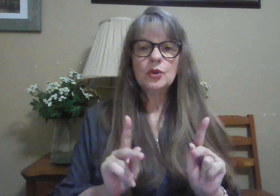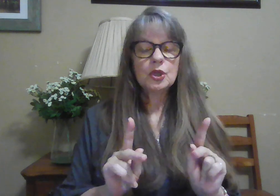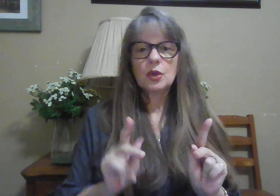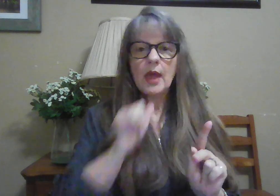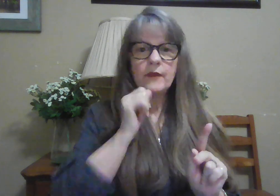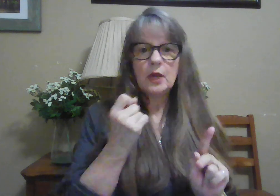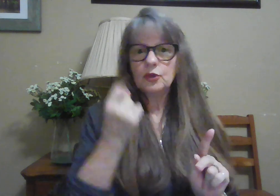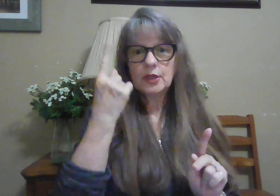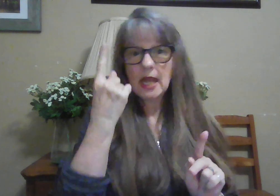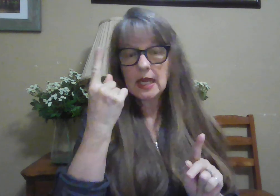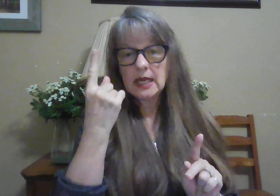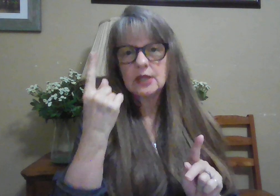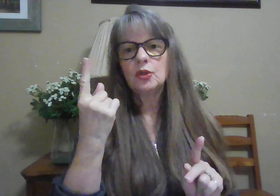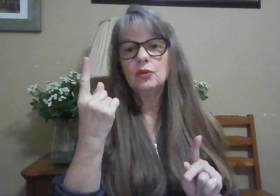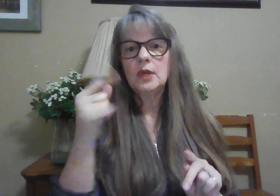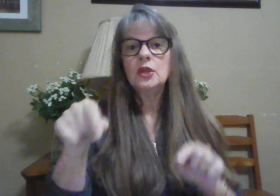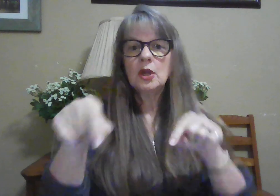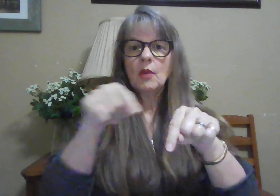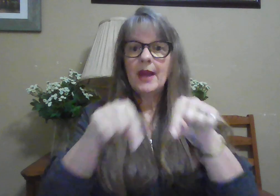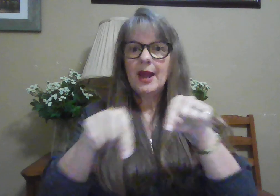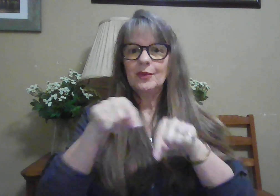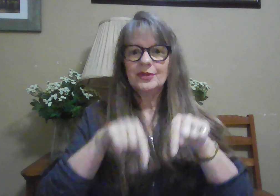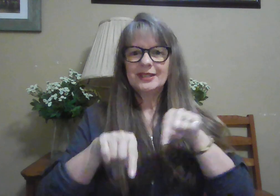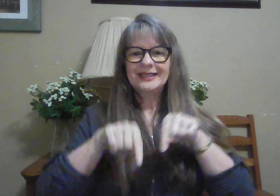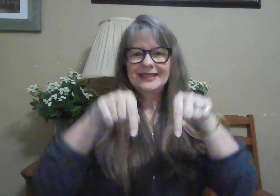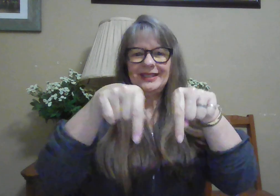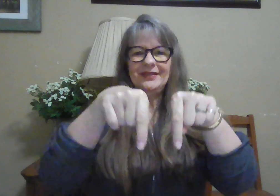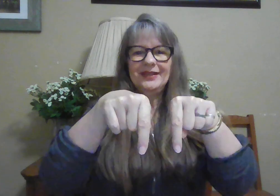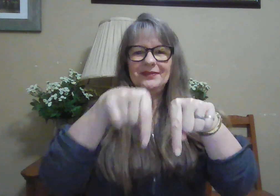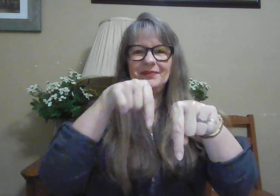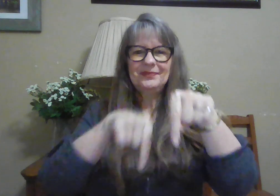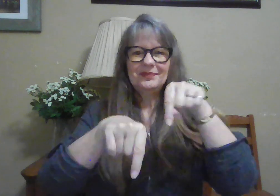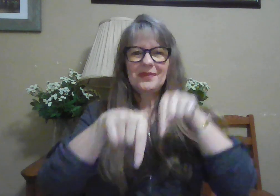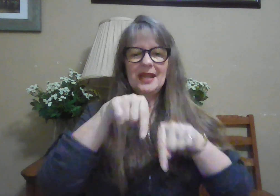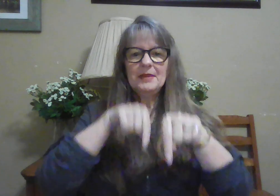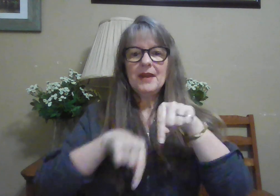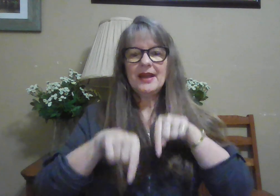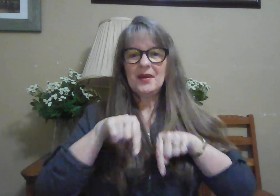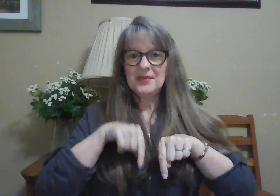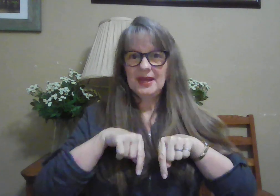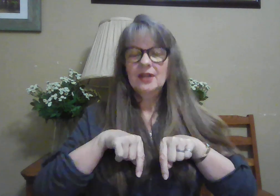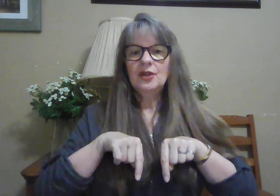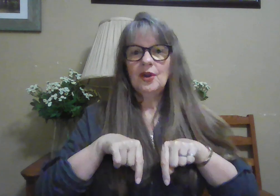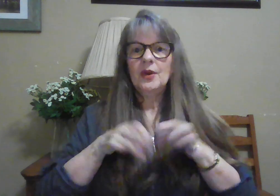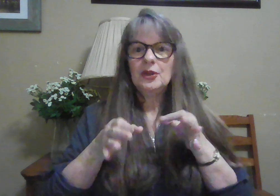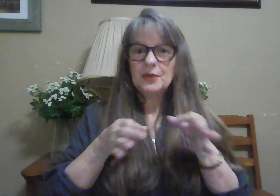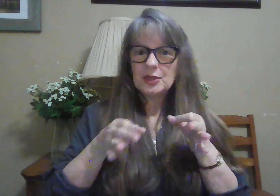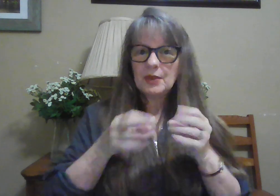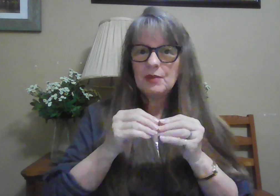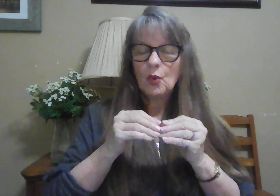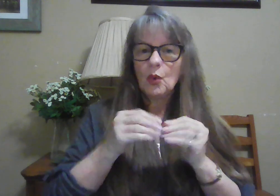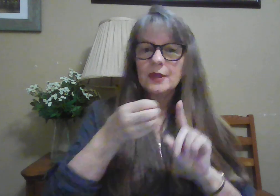just don't have an understanding, and so you need to go backwards. Anyway, let me back up, and you explain more, or it's